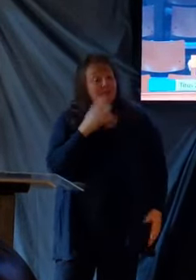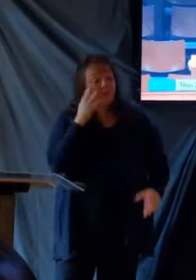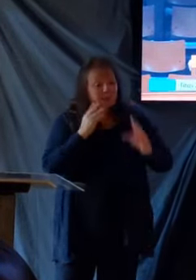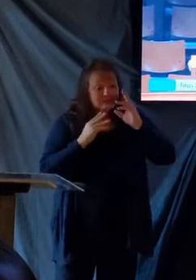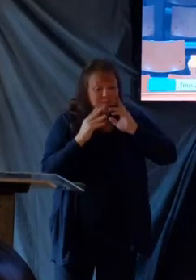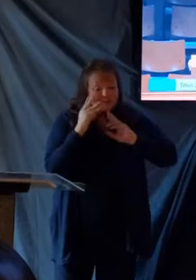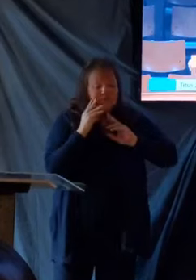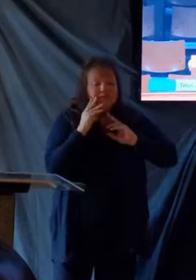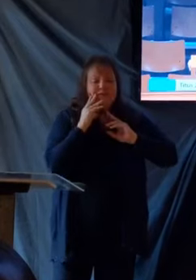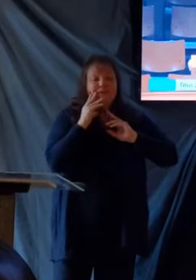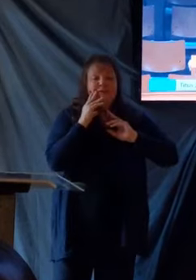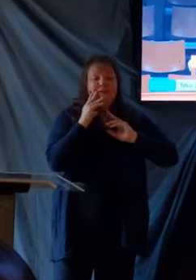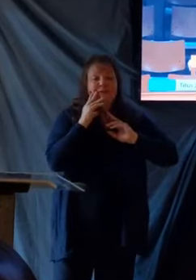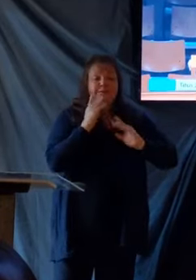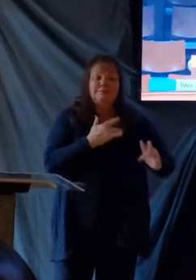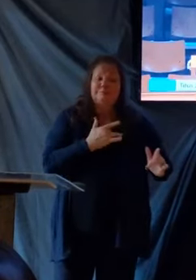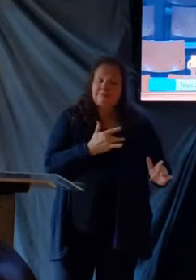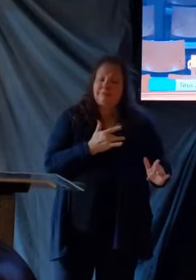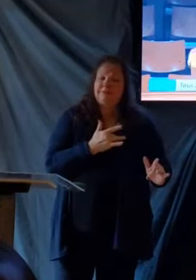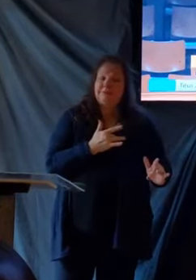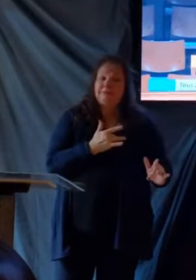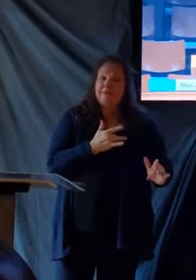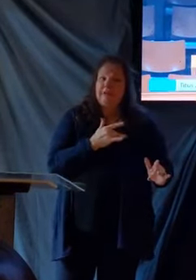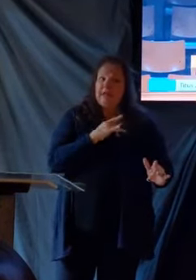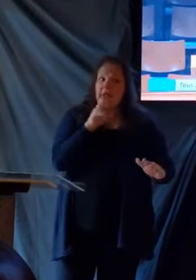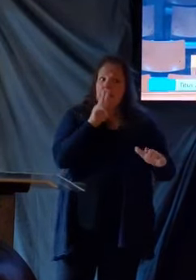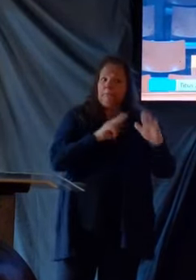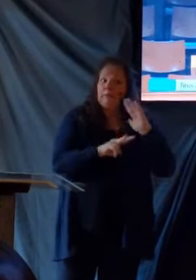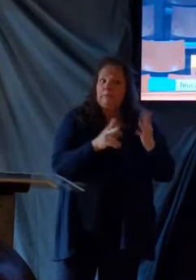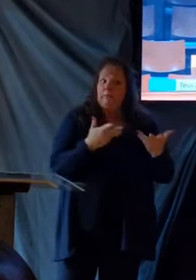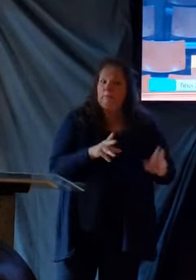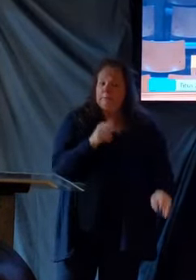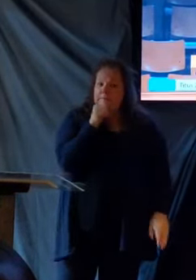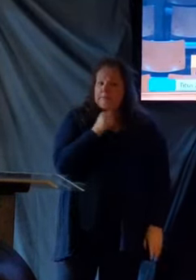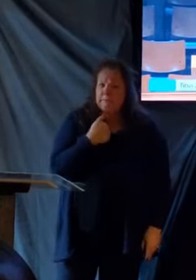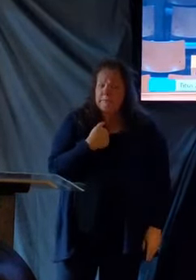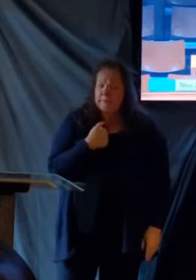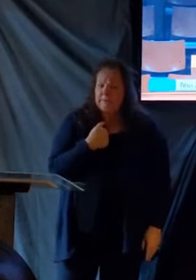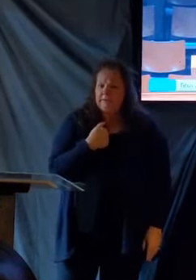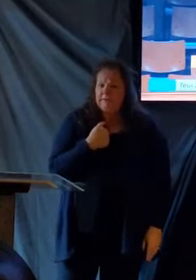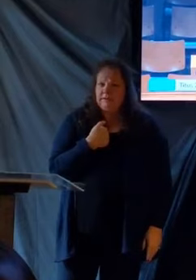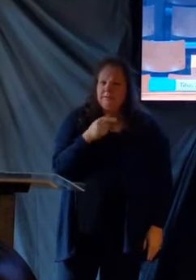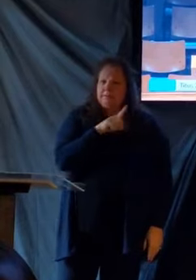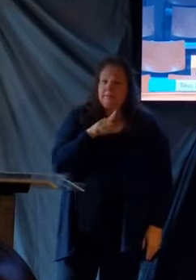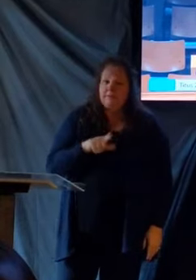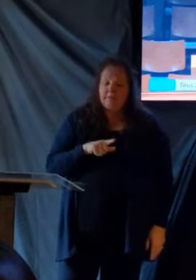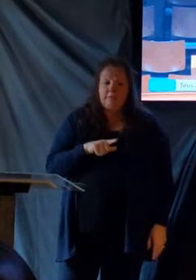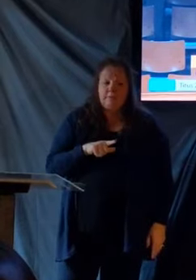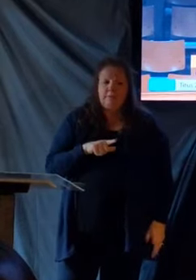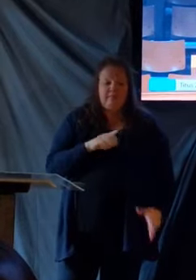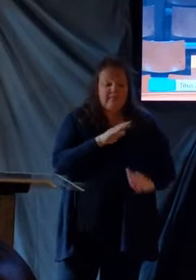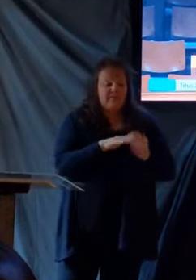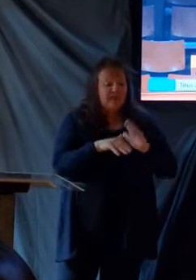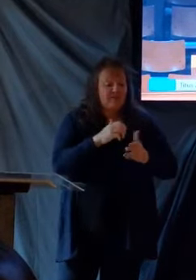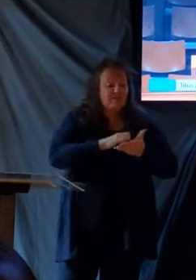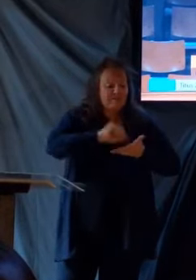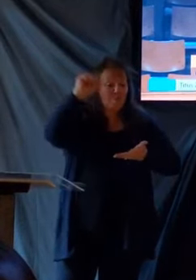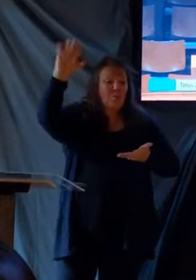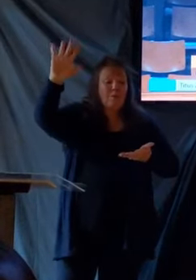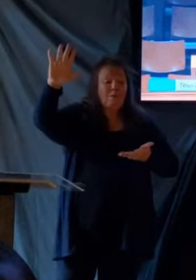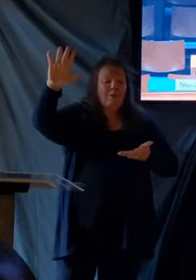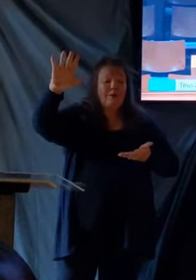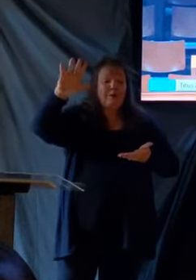through. Naturally, I'm not looking to suffer. But when the Lord takes some of the comfort away now,